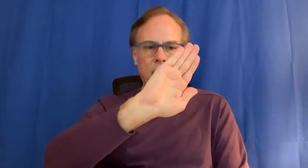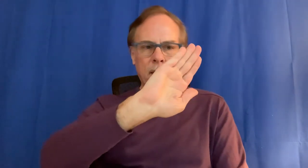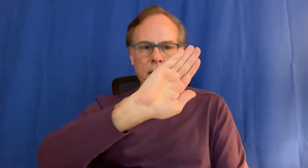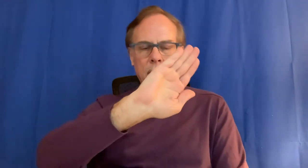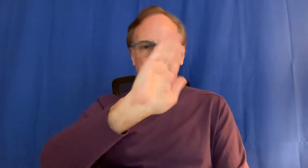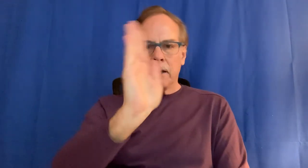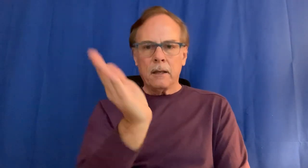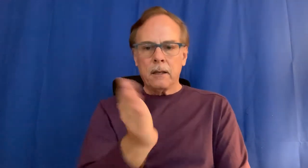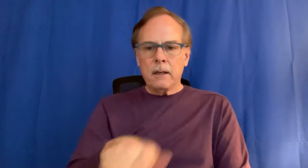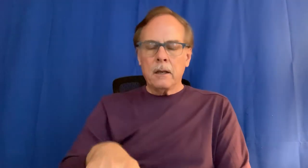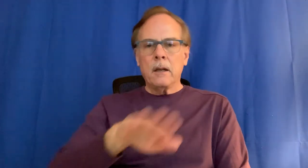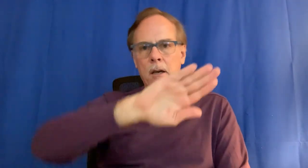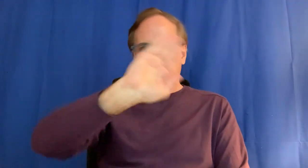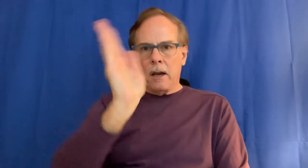side. Never.